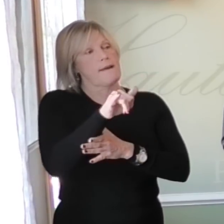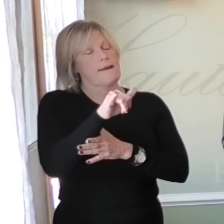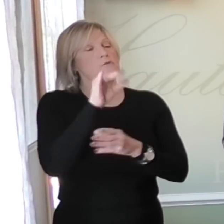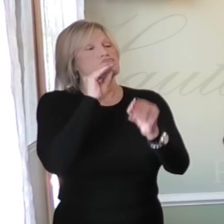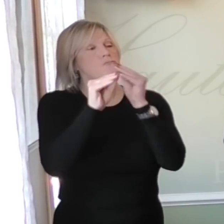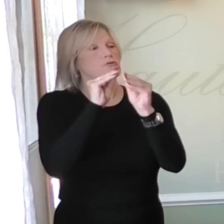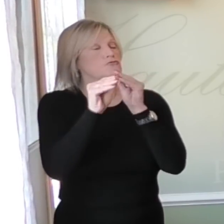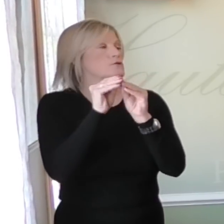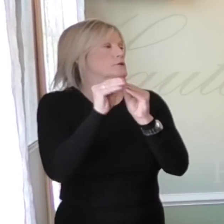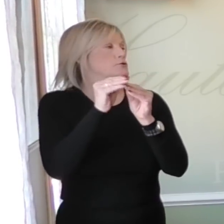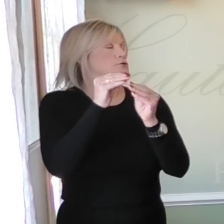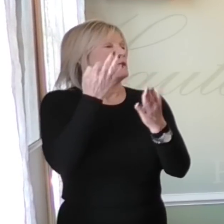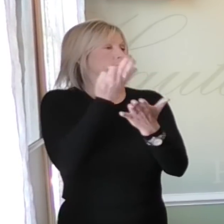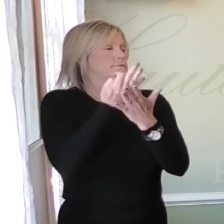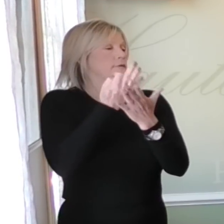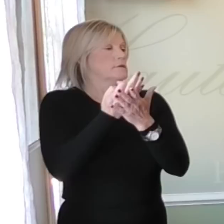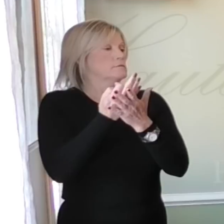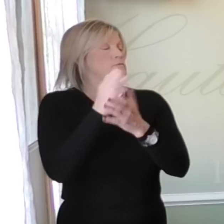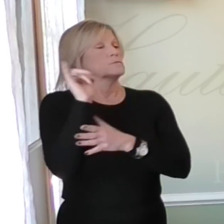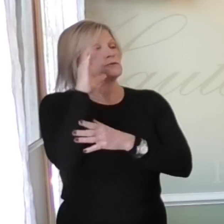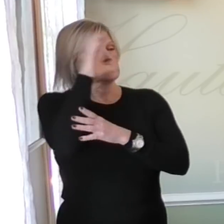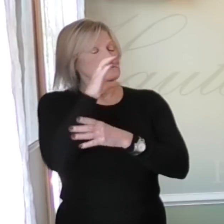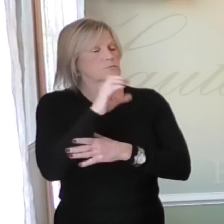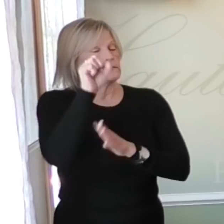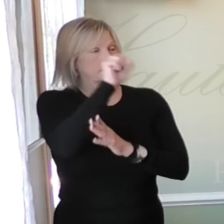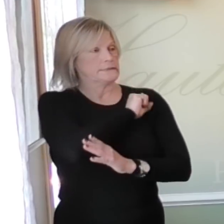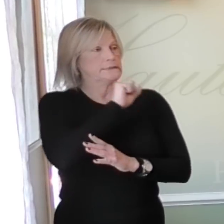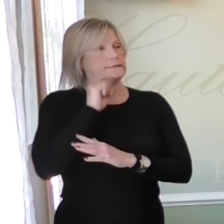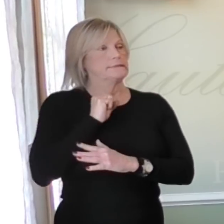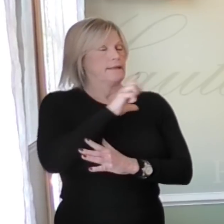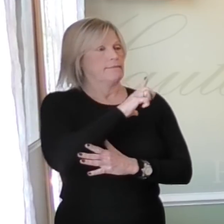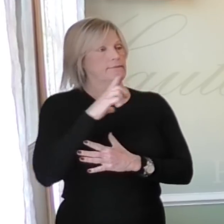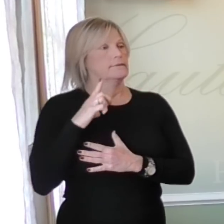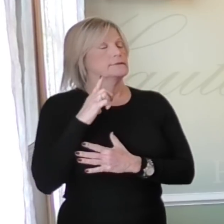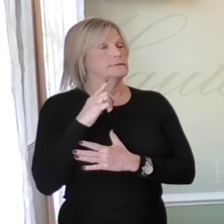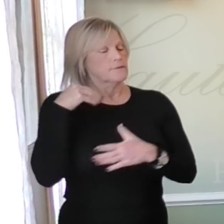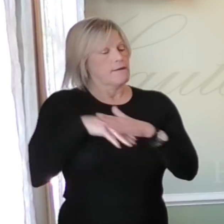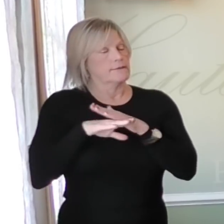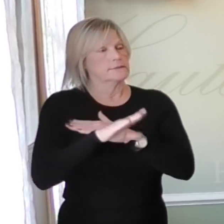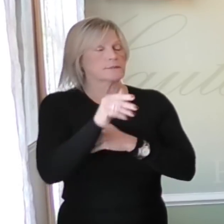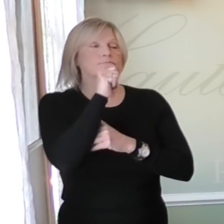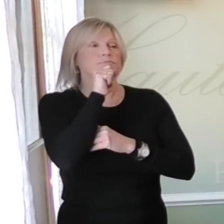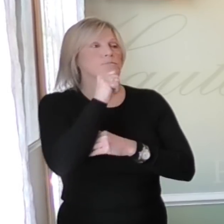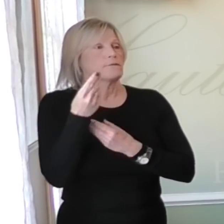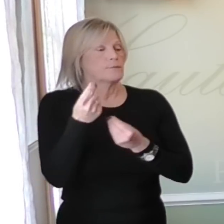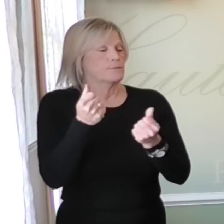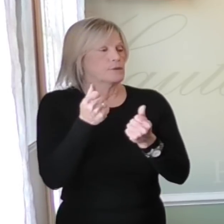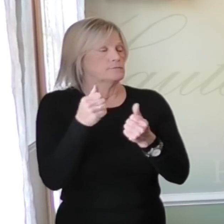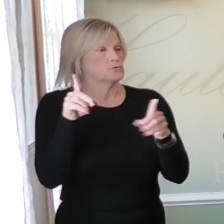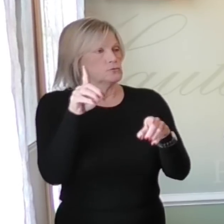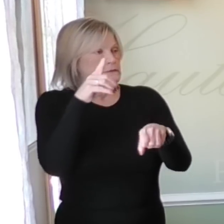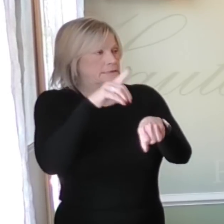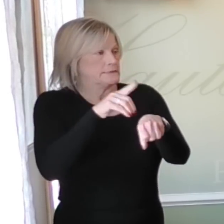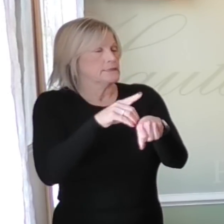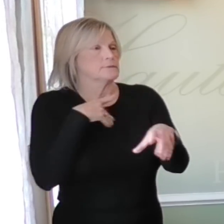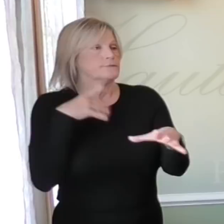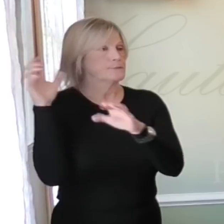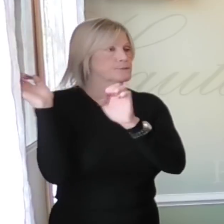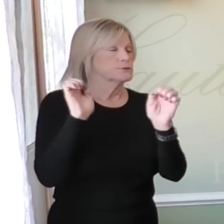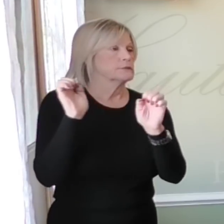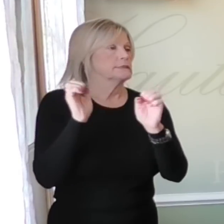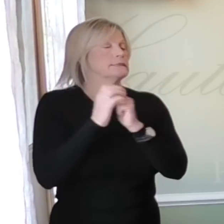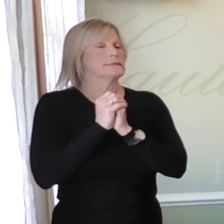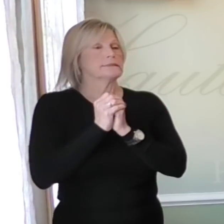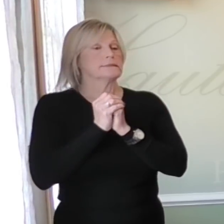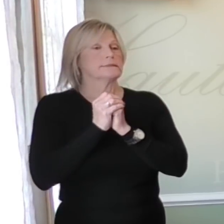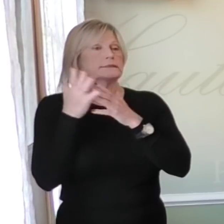also exploring state legislation to allow access to private properties during times of an emergency in